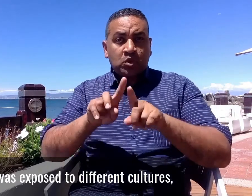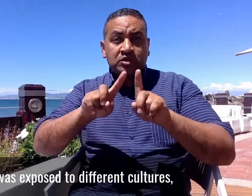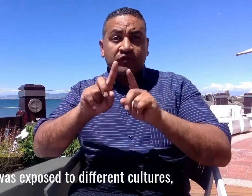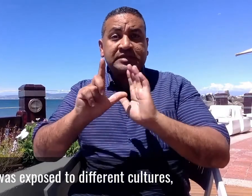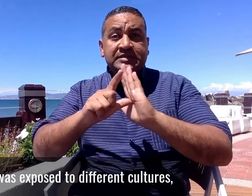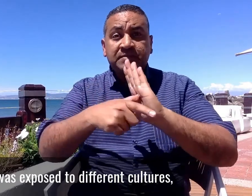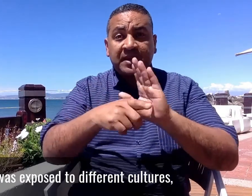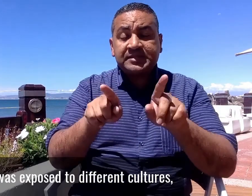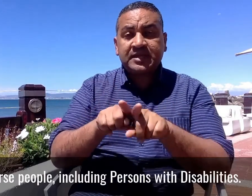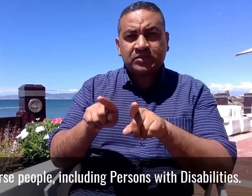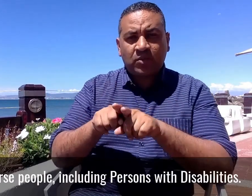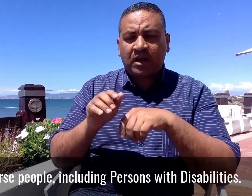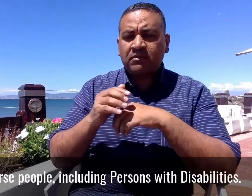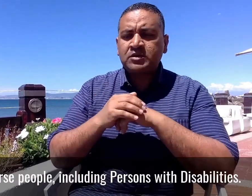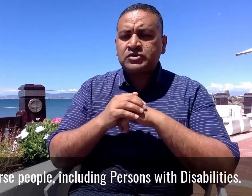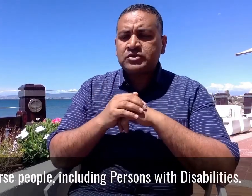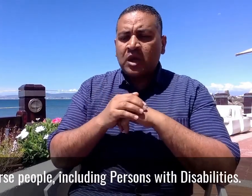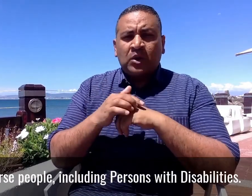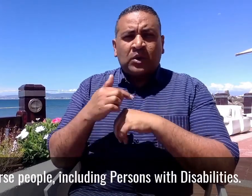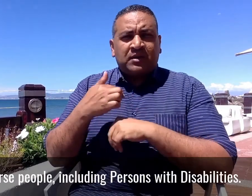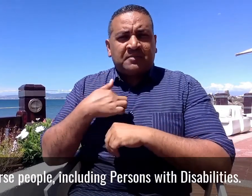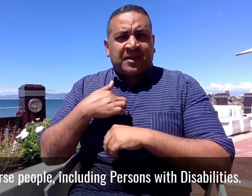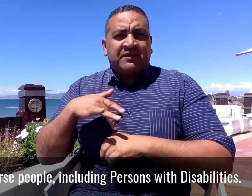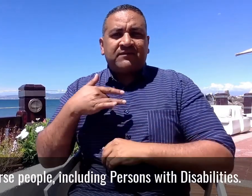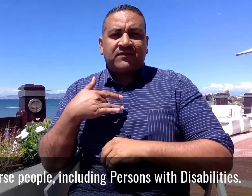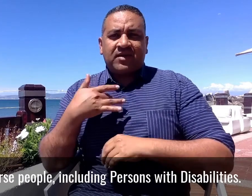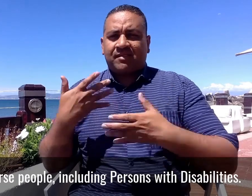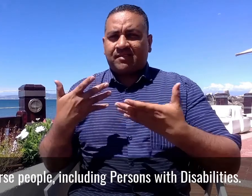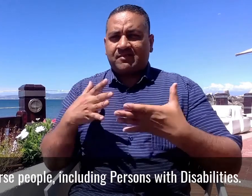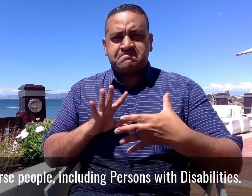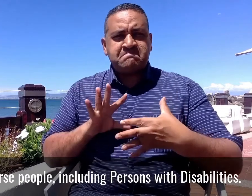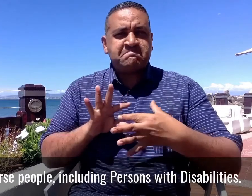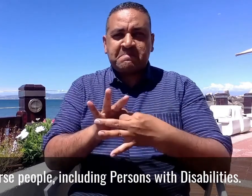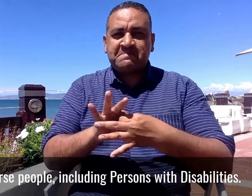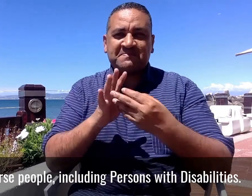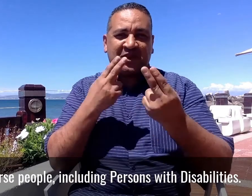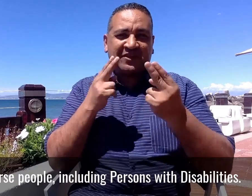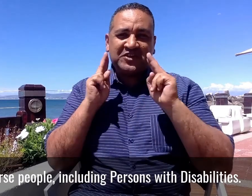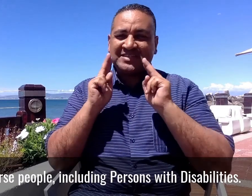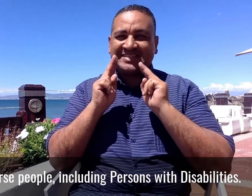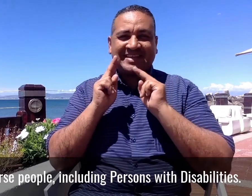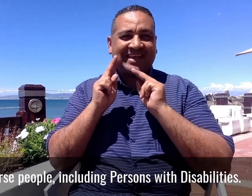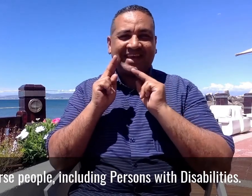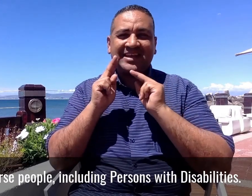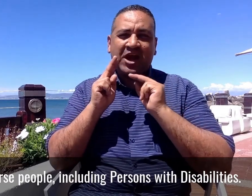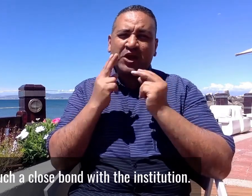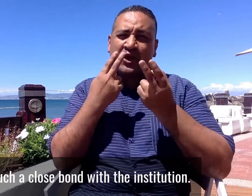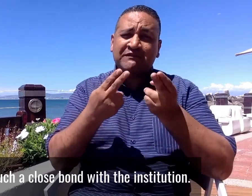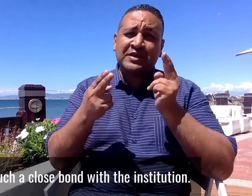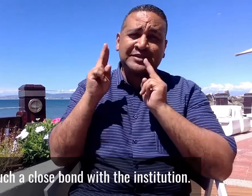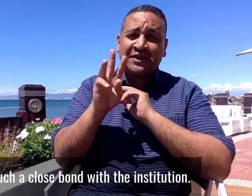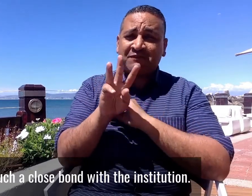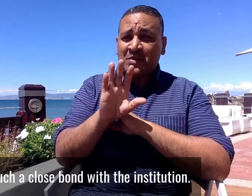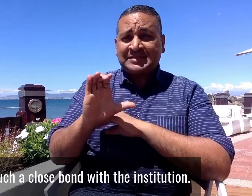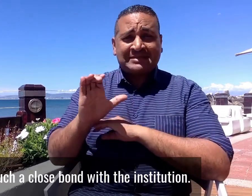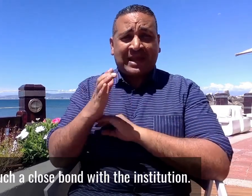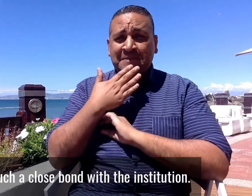to different cultures, religions, and diverse people, including persons with disabilities. I have such a close bond with